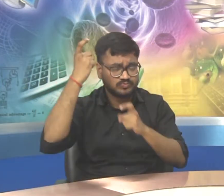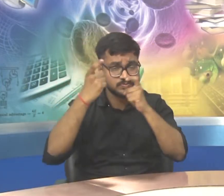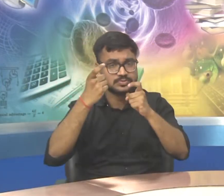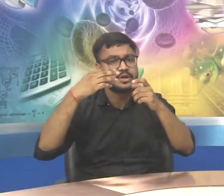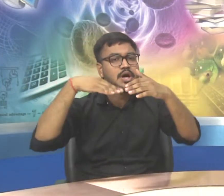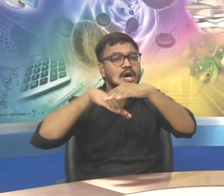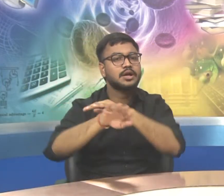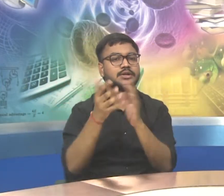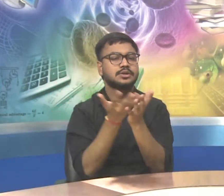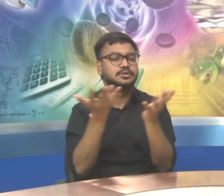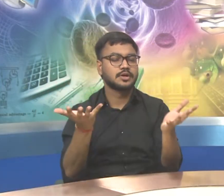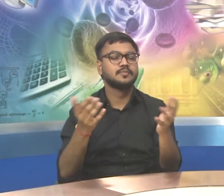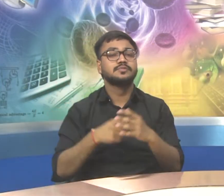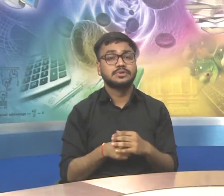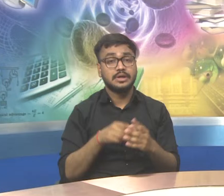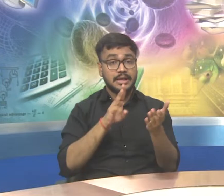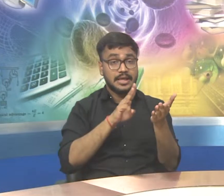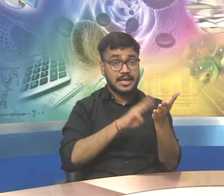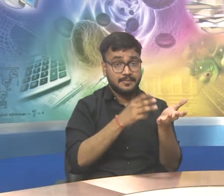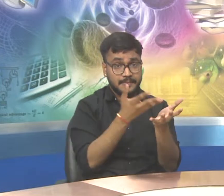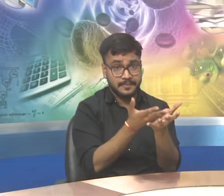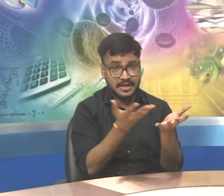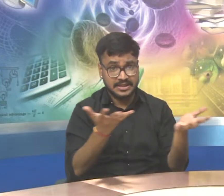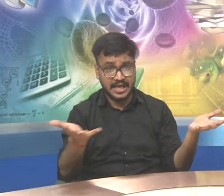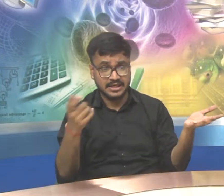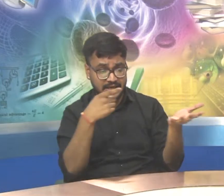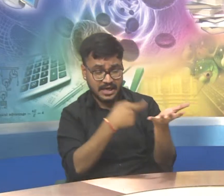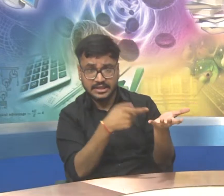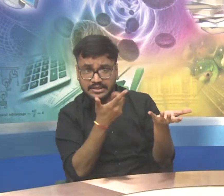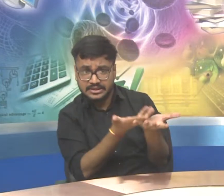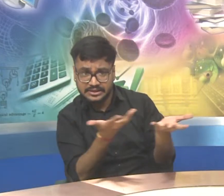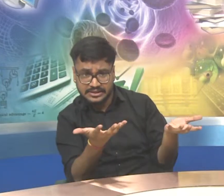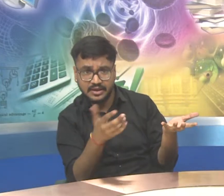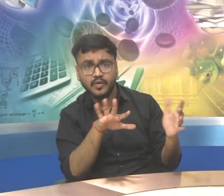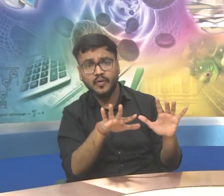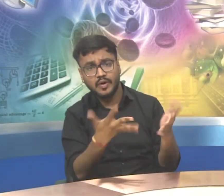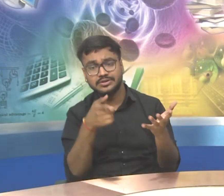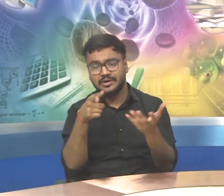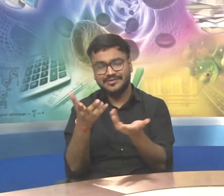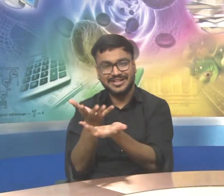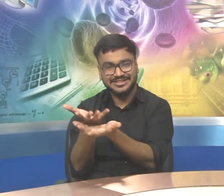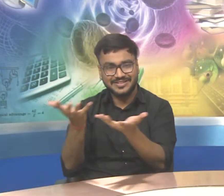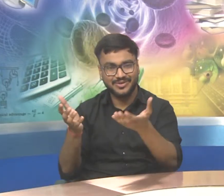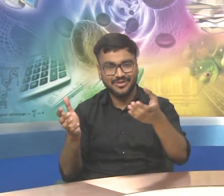Prepare a suspension mixture using materials available in your home.